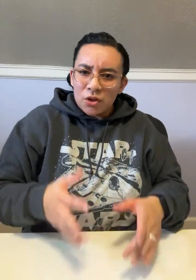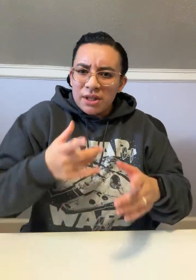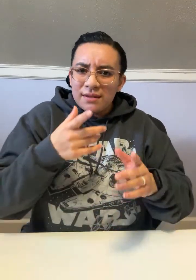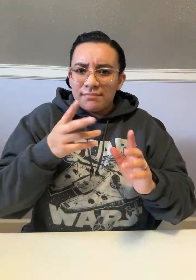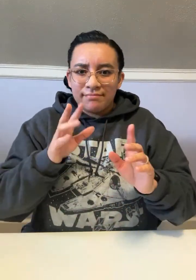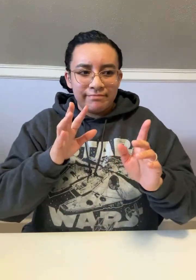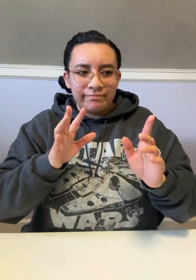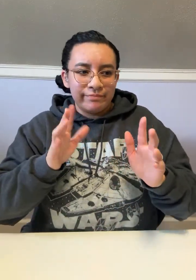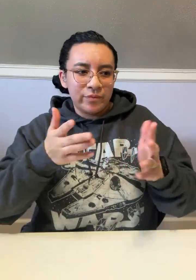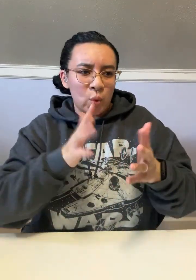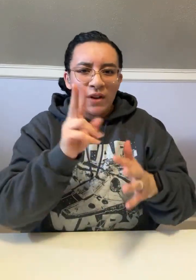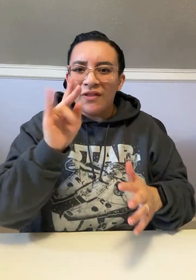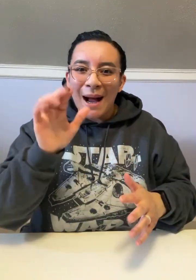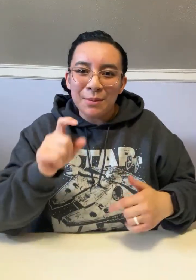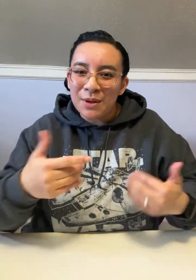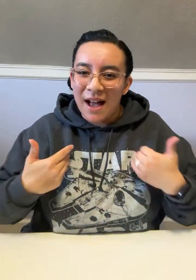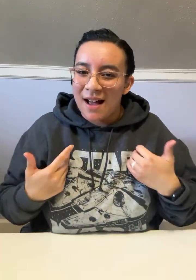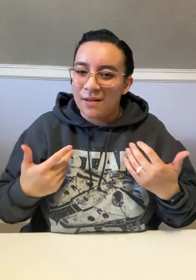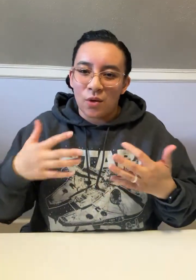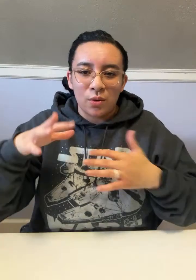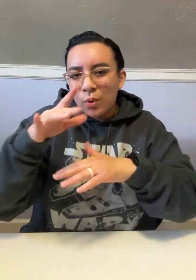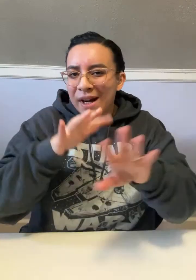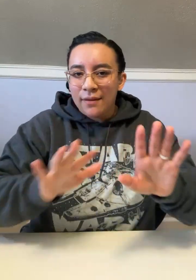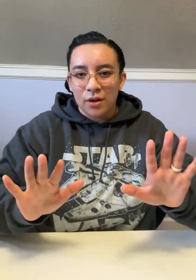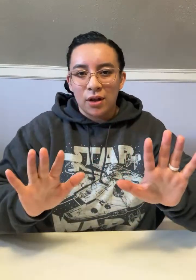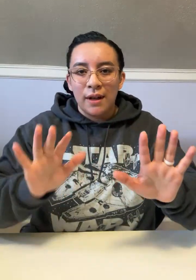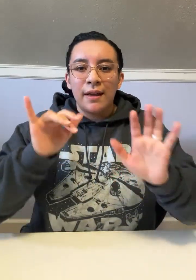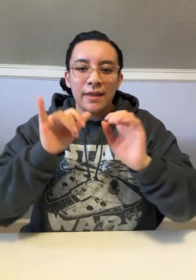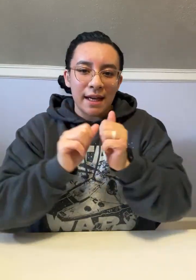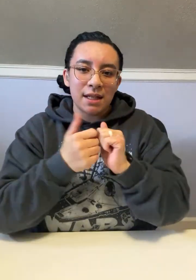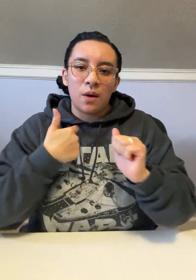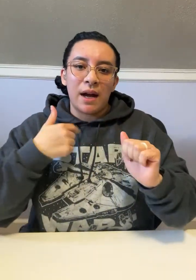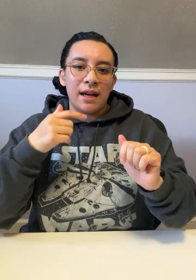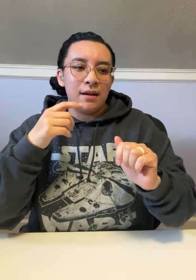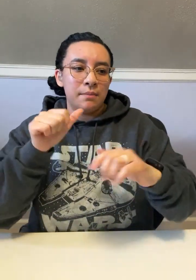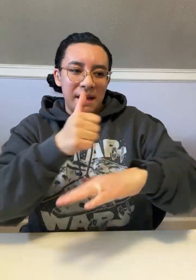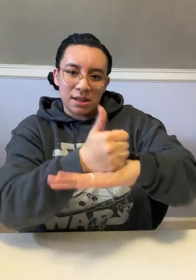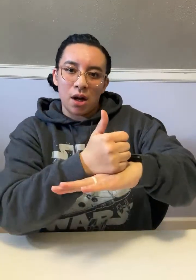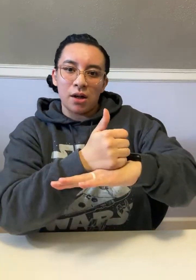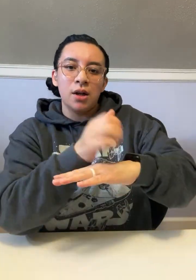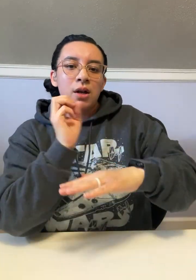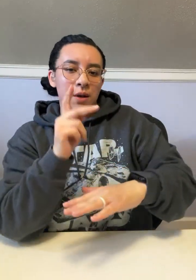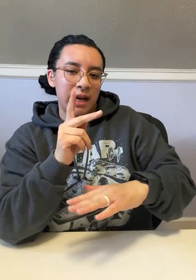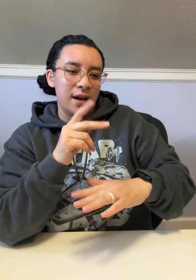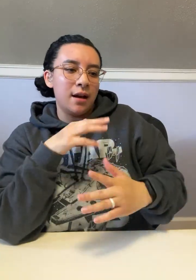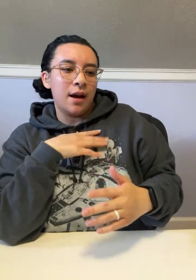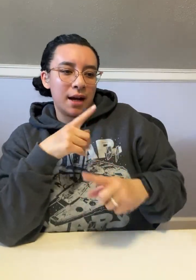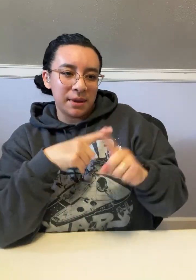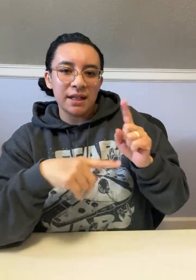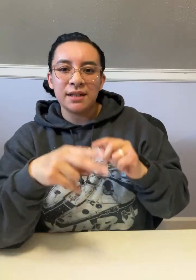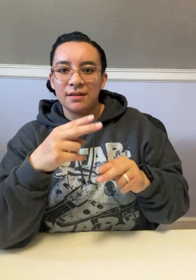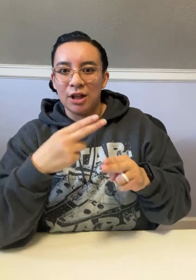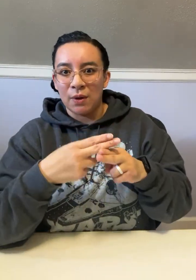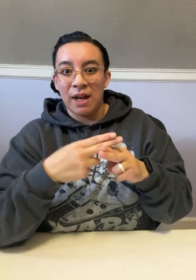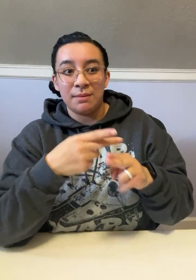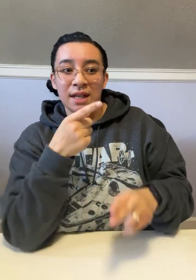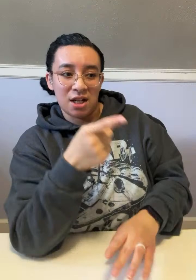just what vibe you have or whatever. That's how I based on, okay, I'm gonna, name sign